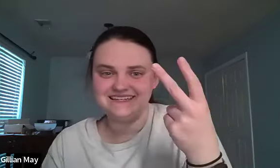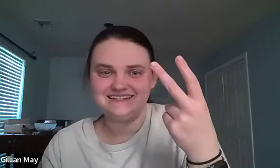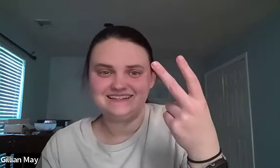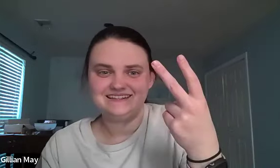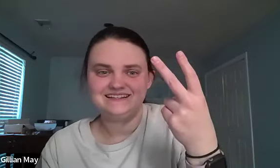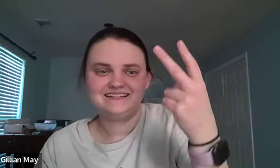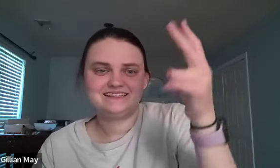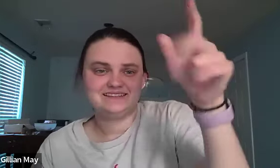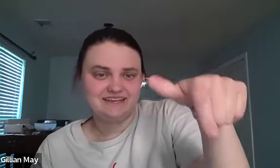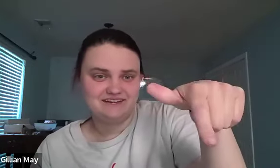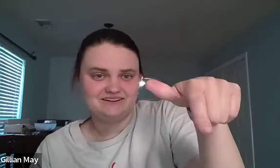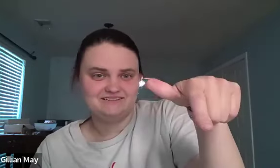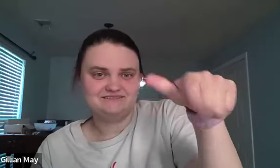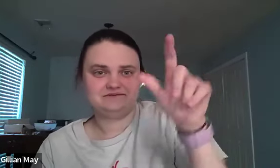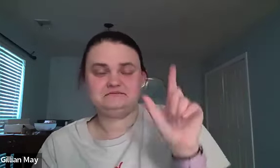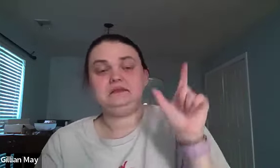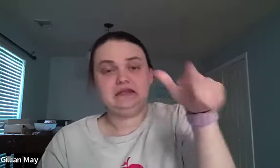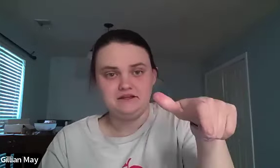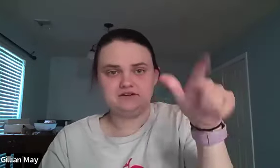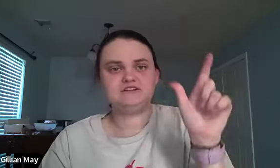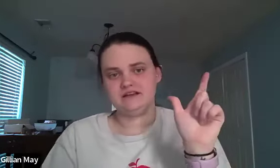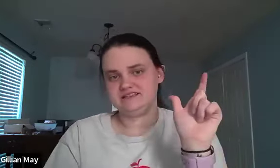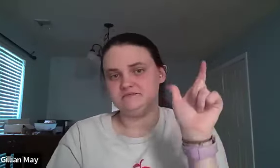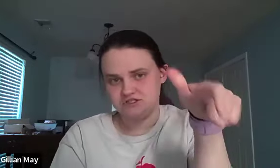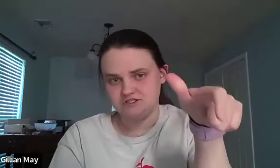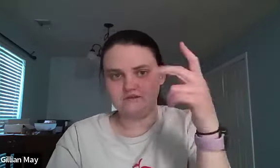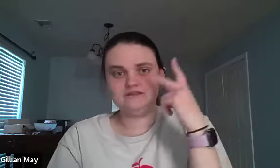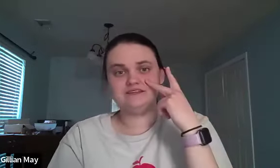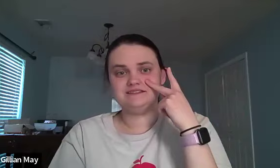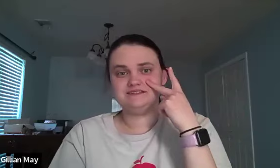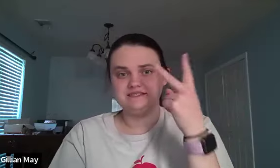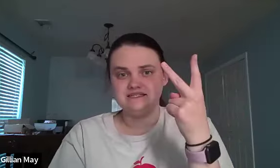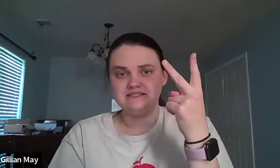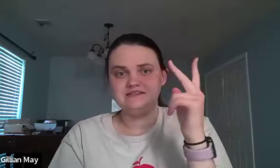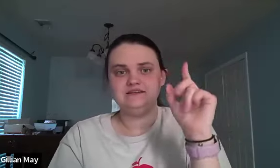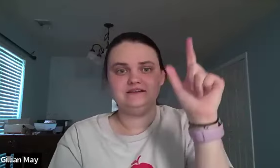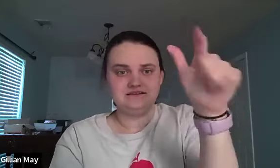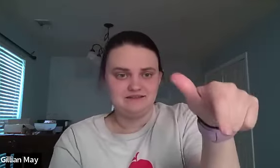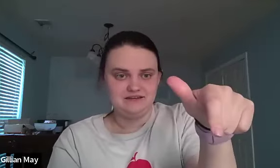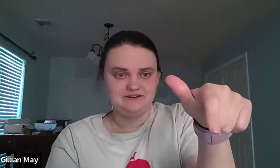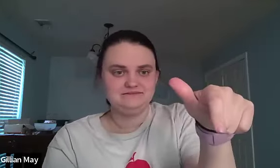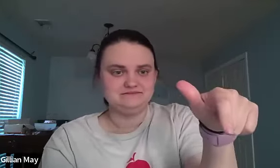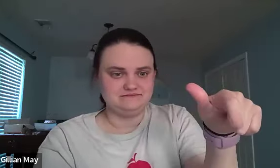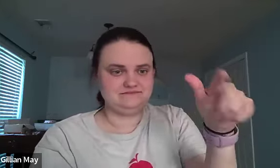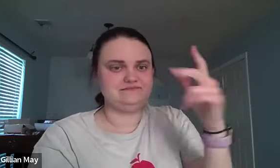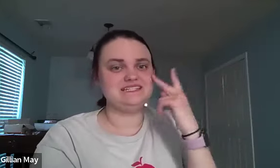see later. Sorry, I guess the motion's more like this. See later. See